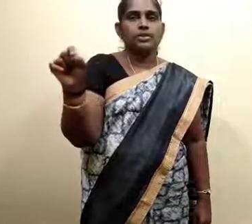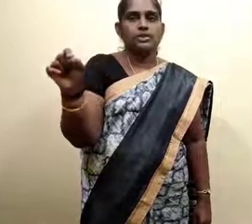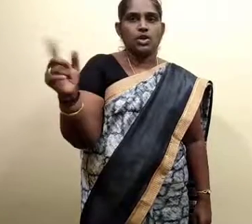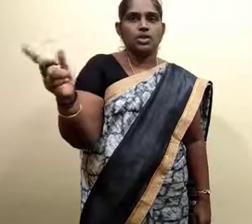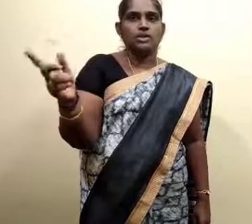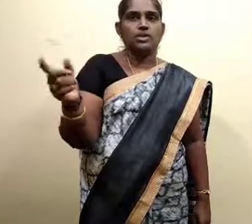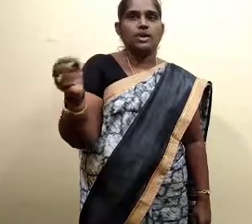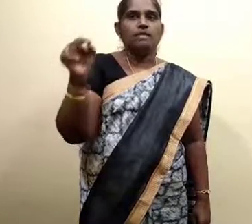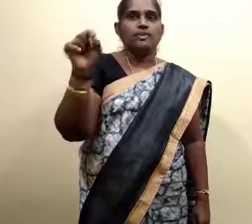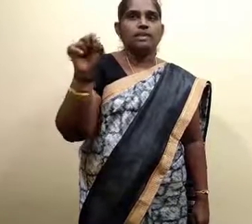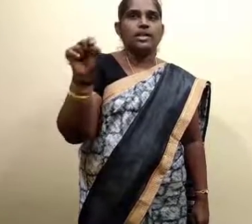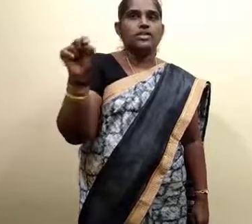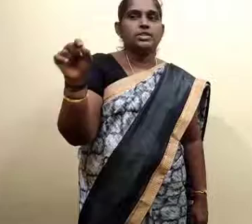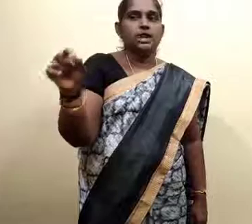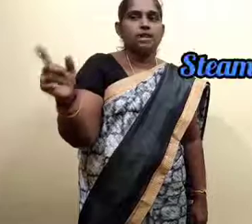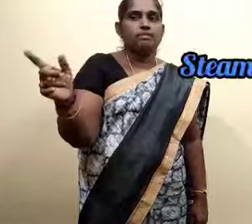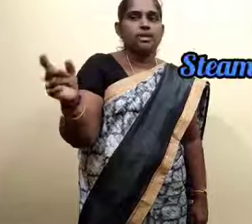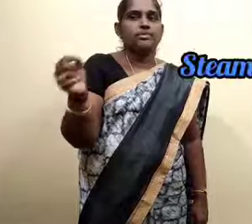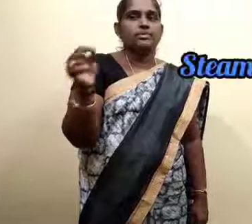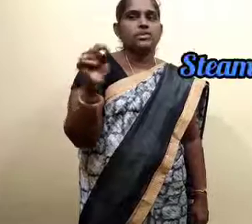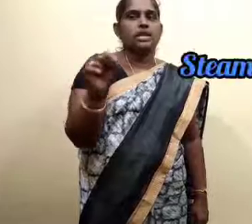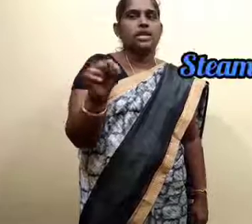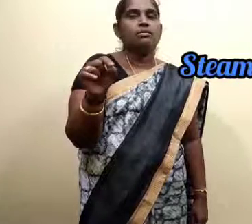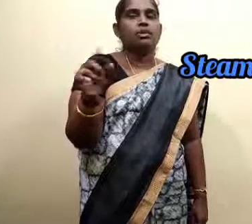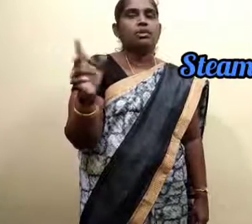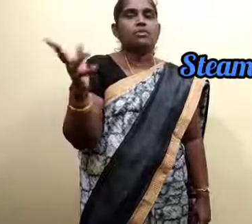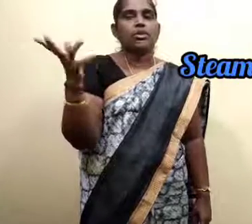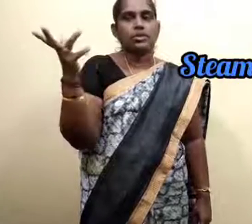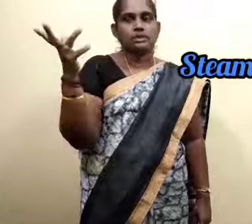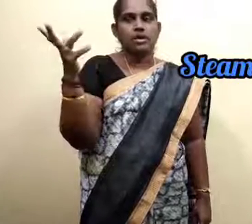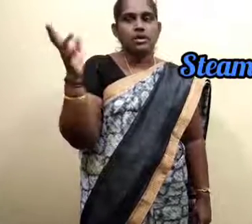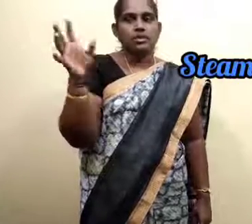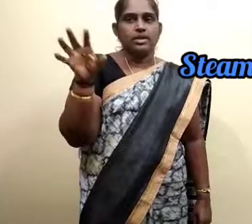transport started with the British development of steam locomotives.